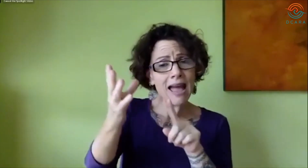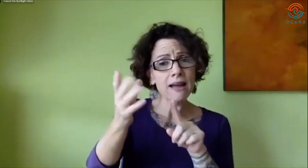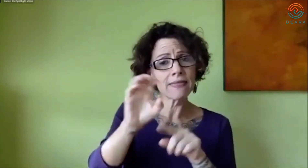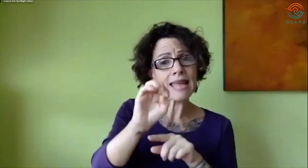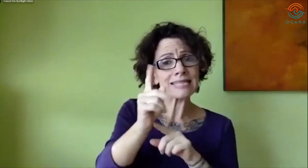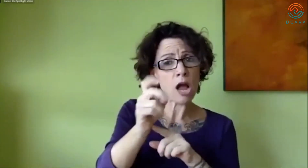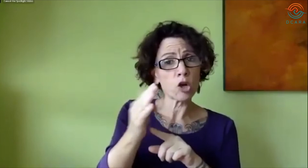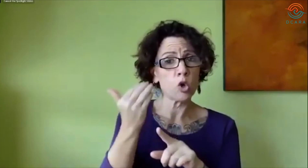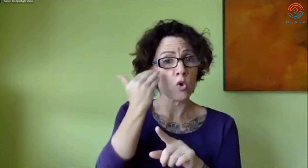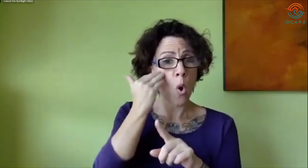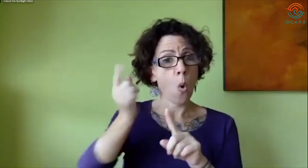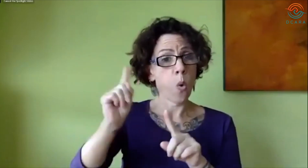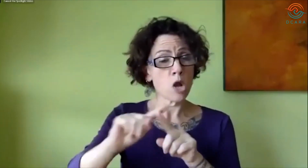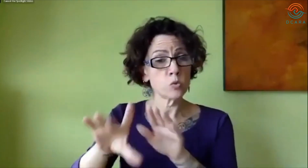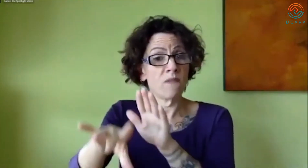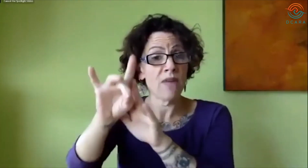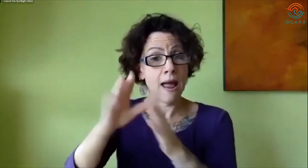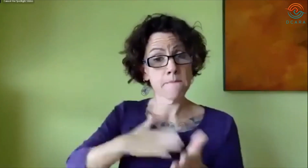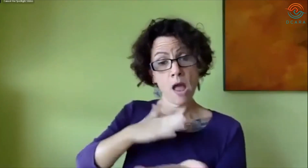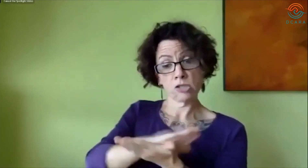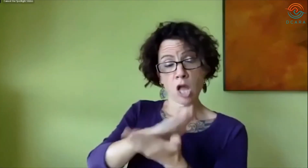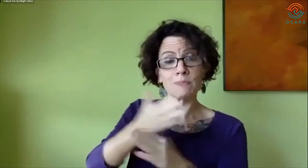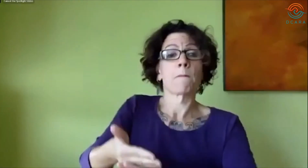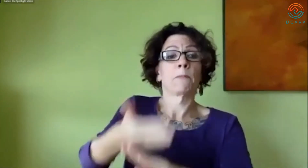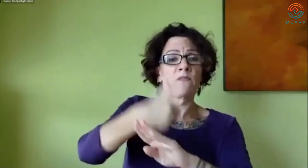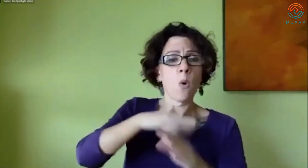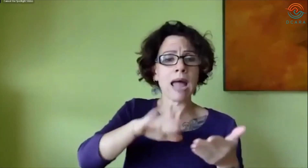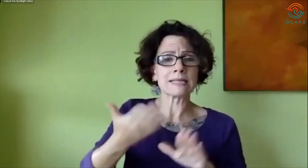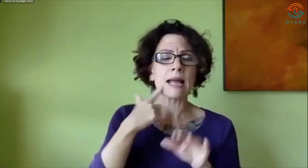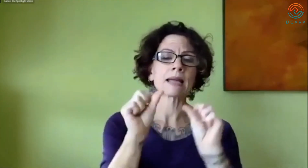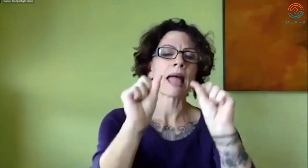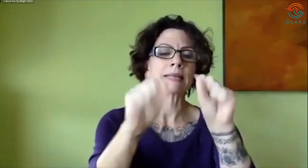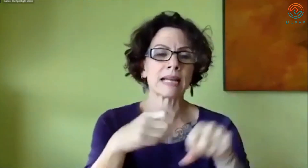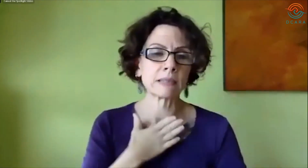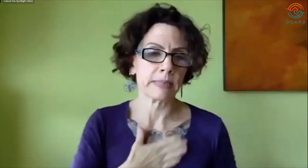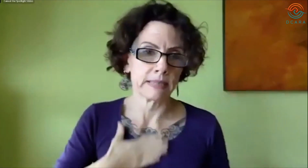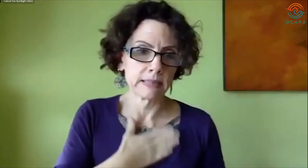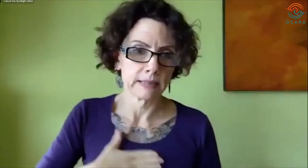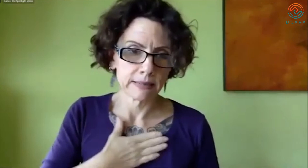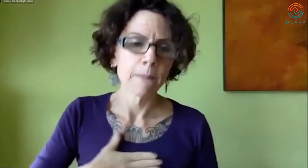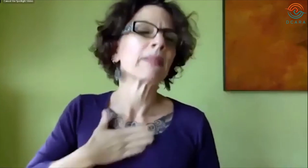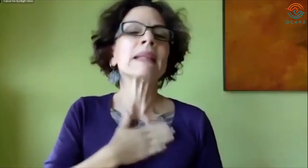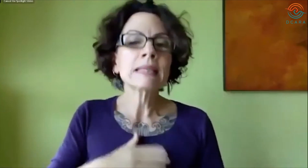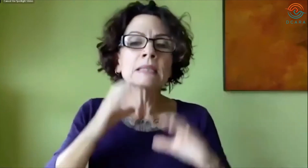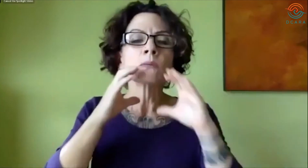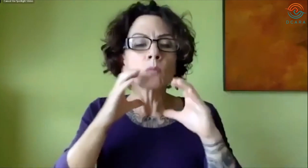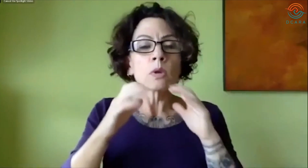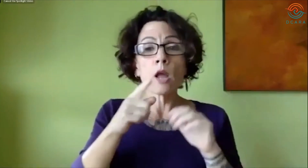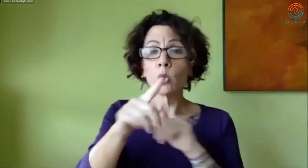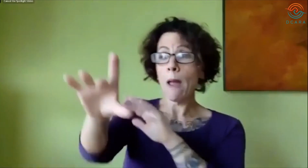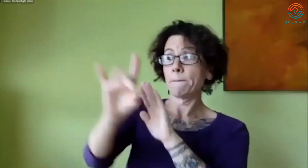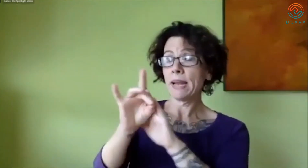Another question, do I let the executor know where to find my estate planning and my